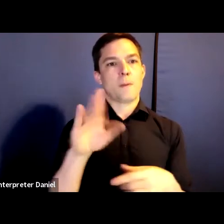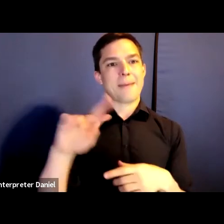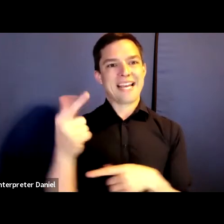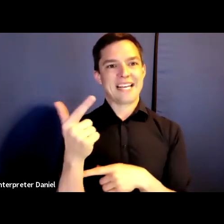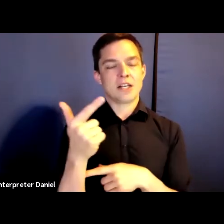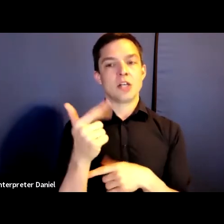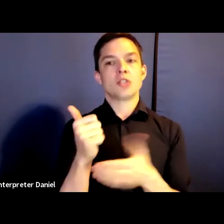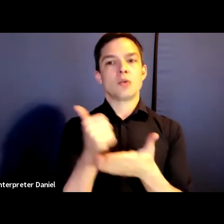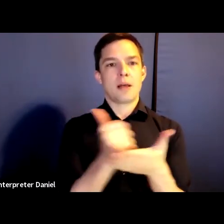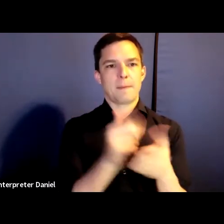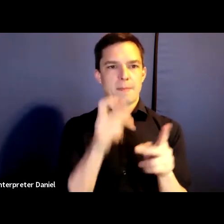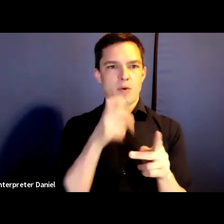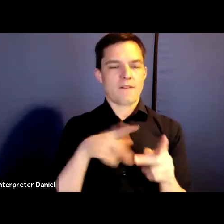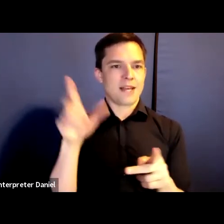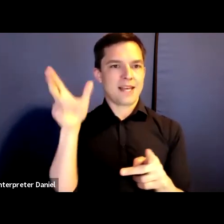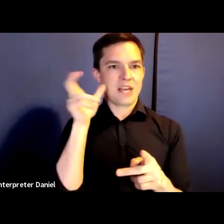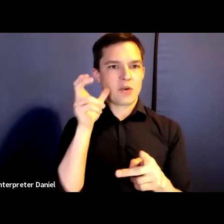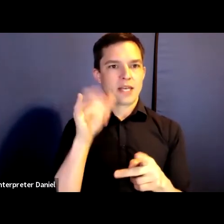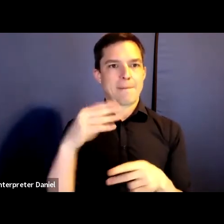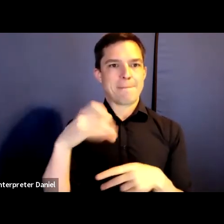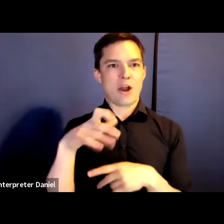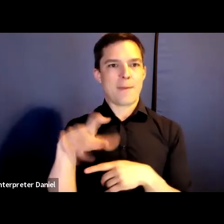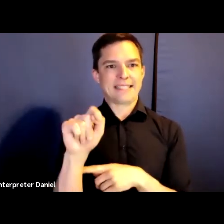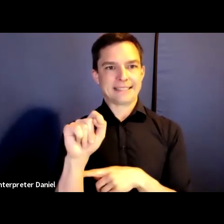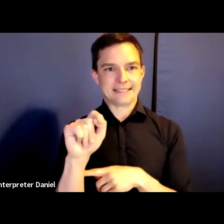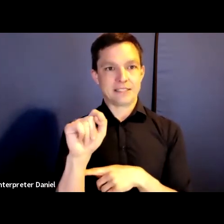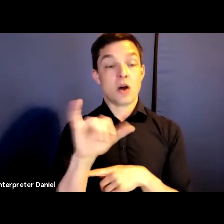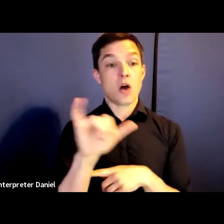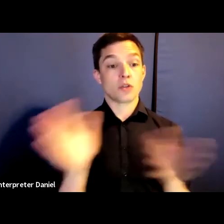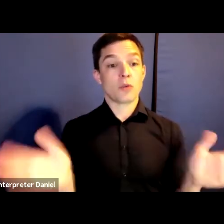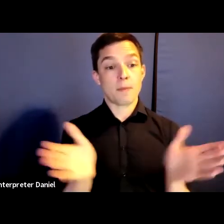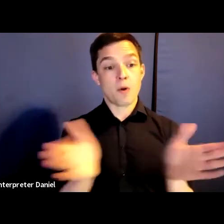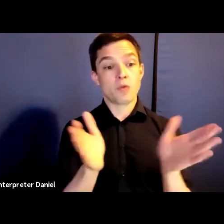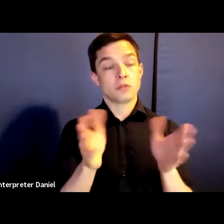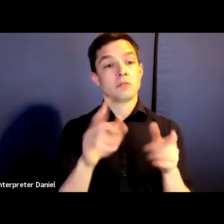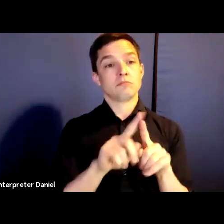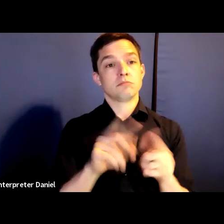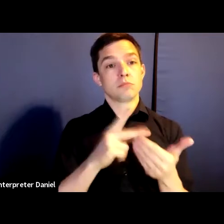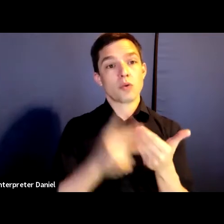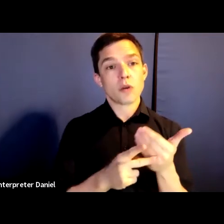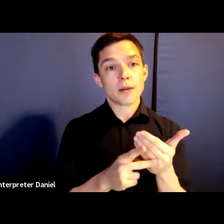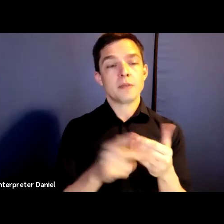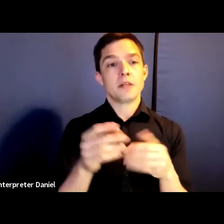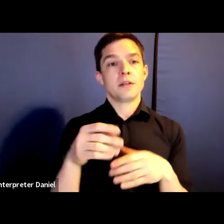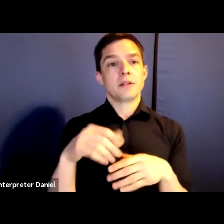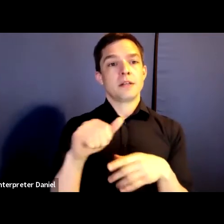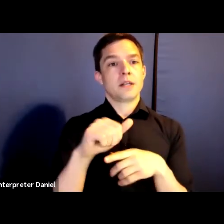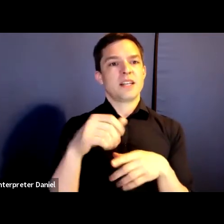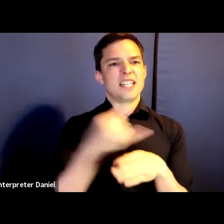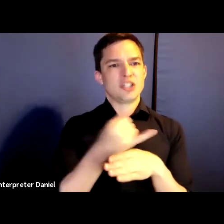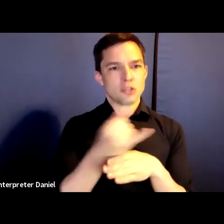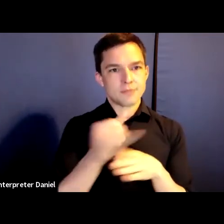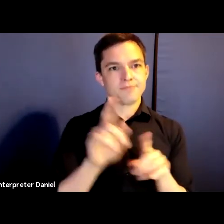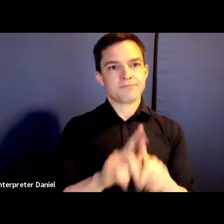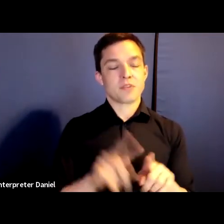hearing impairment. We were also able to promote with the companies an apprenticeship program for young people with disability, the first of its